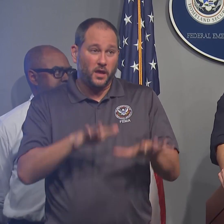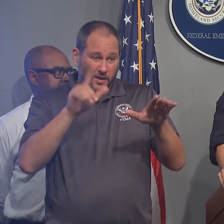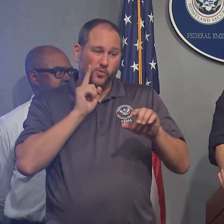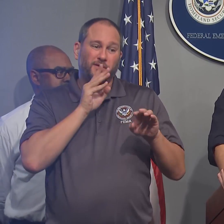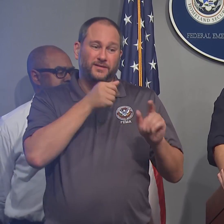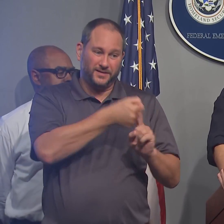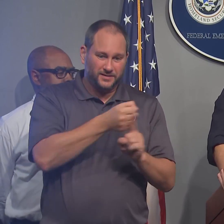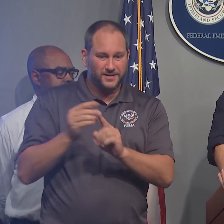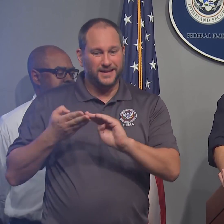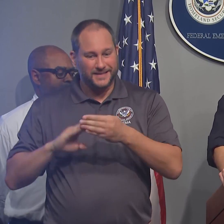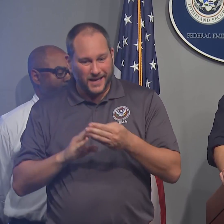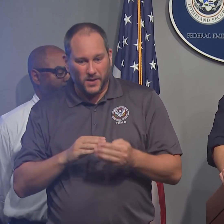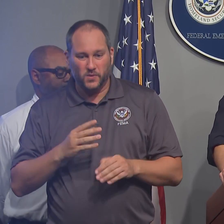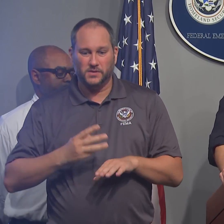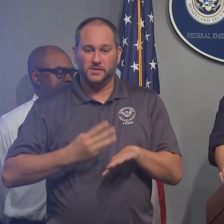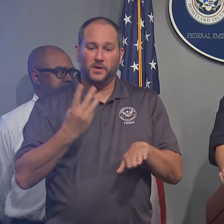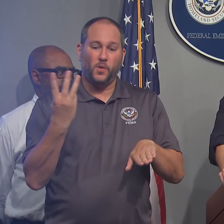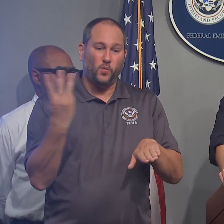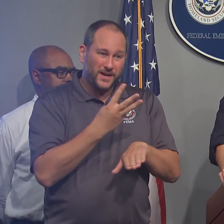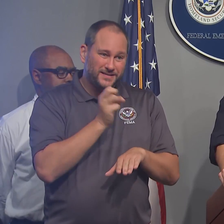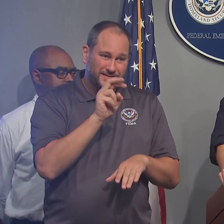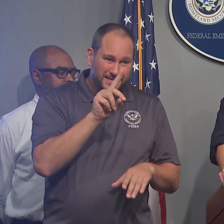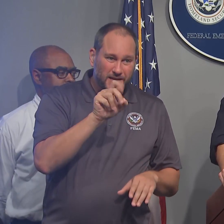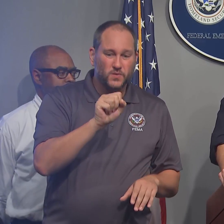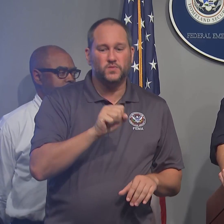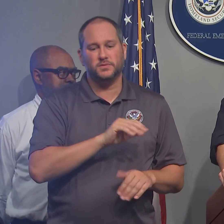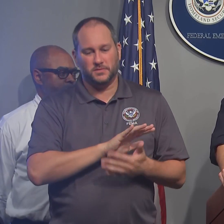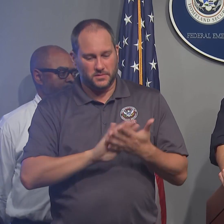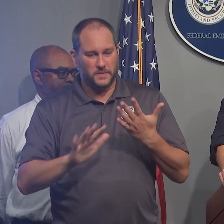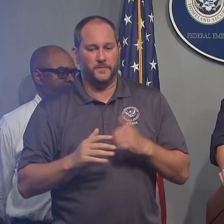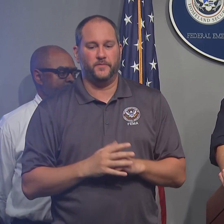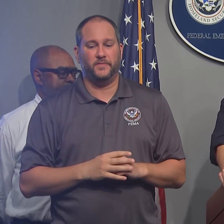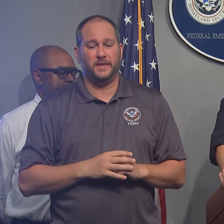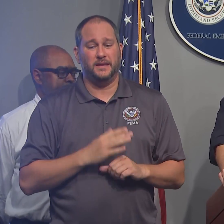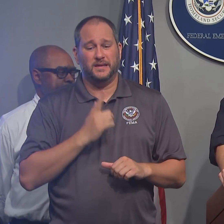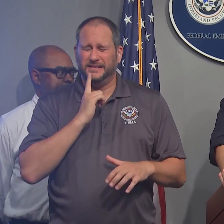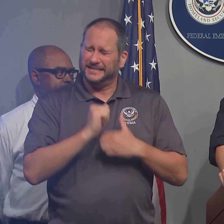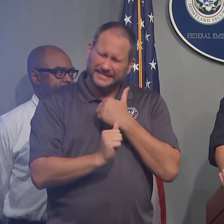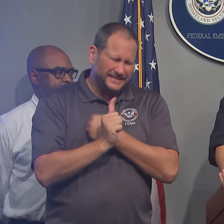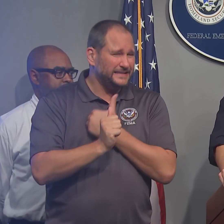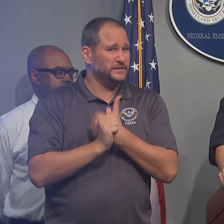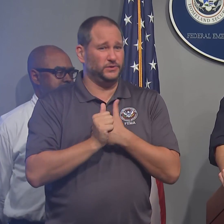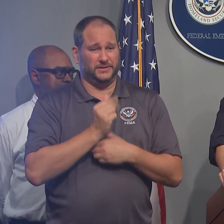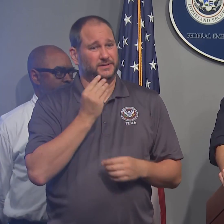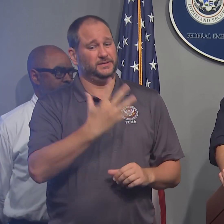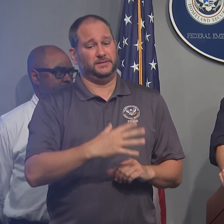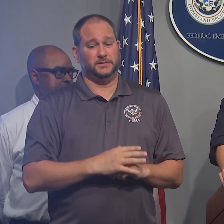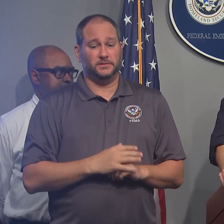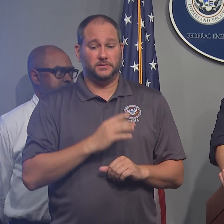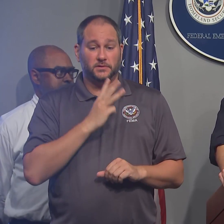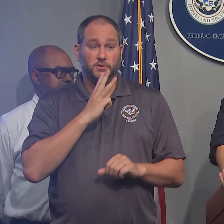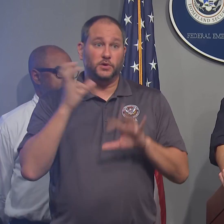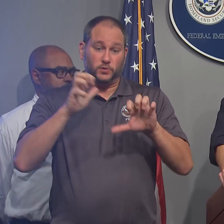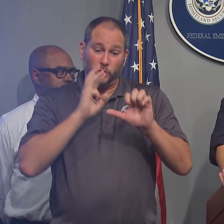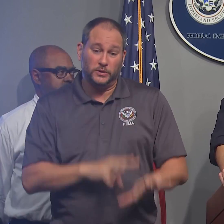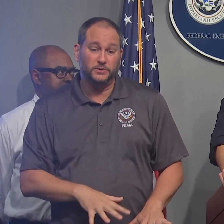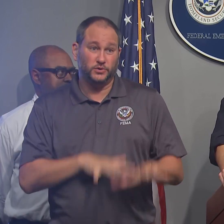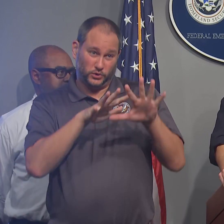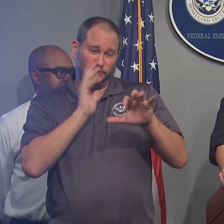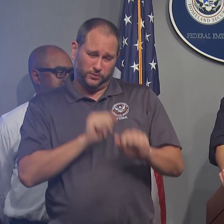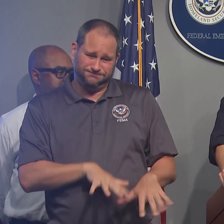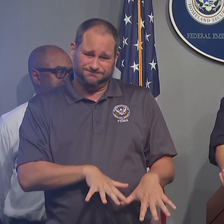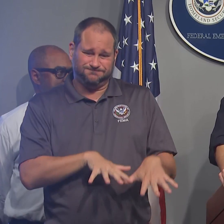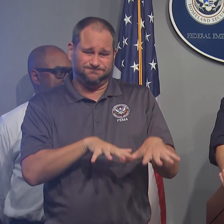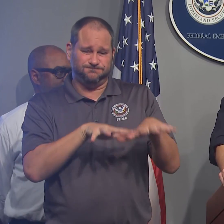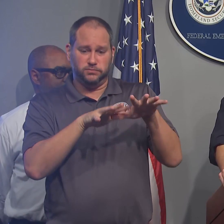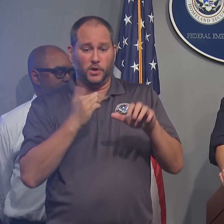on the west side of the Pamlico Sound. This is a very dangerous storm. Storm surge is why many of you have been placed under